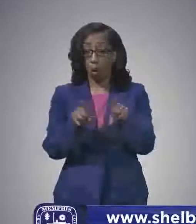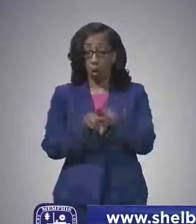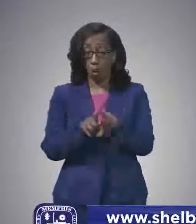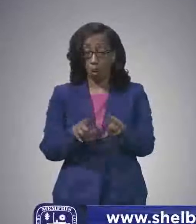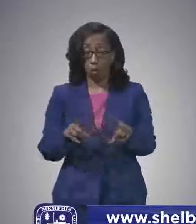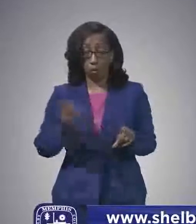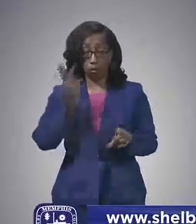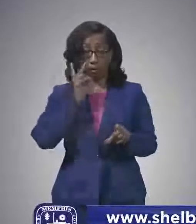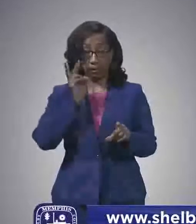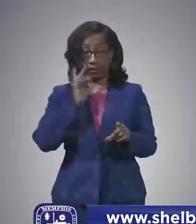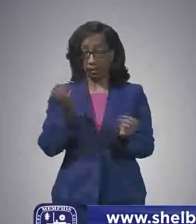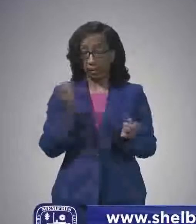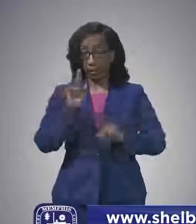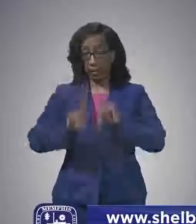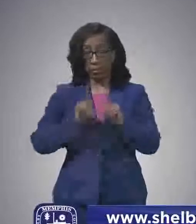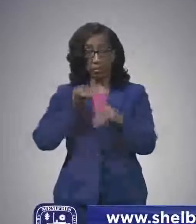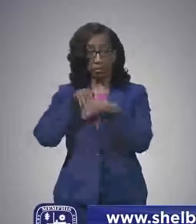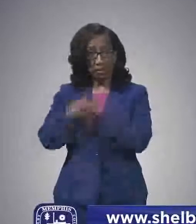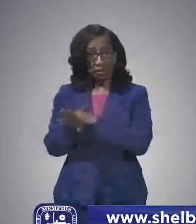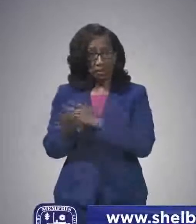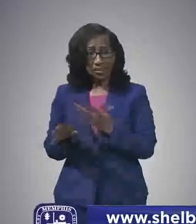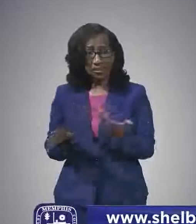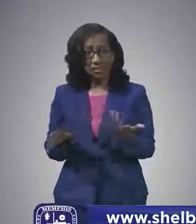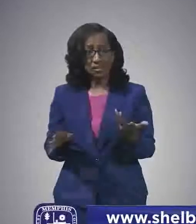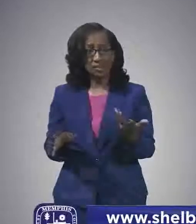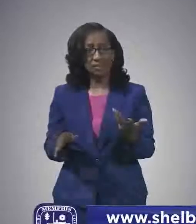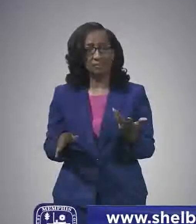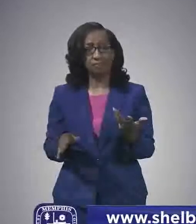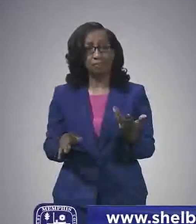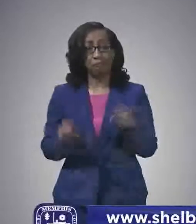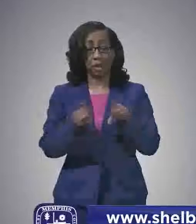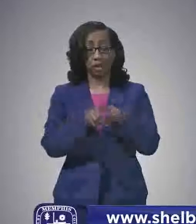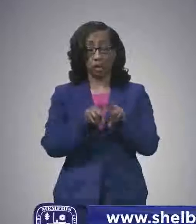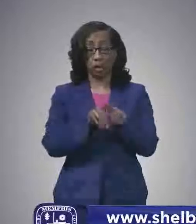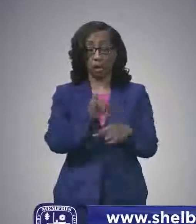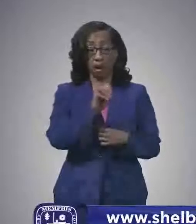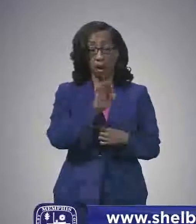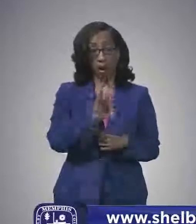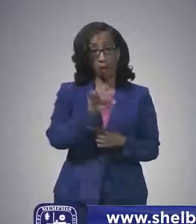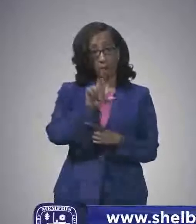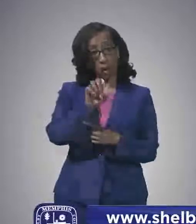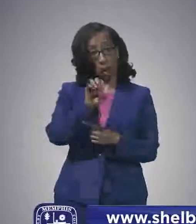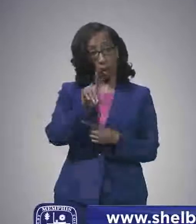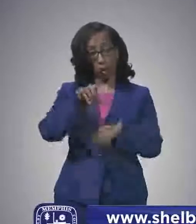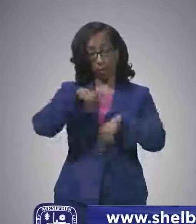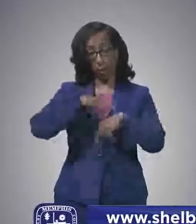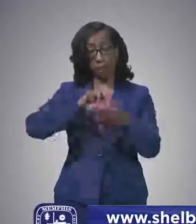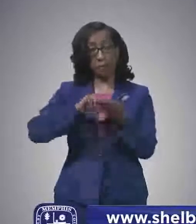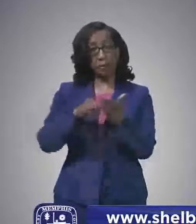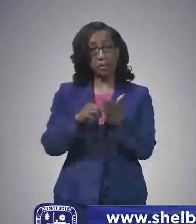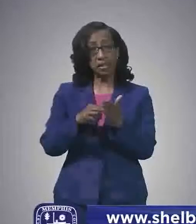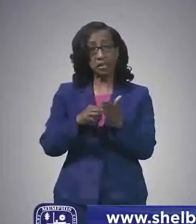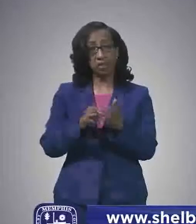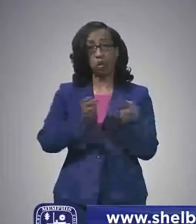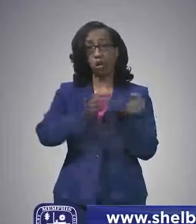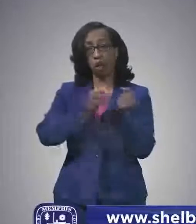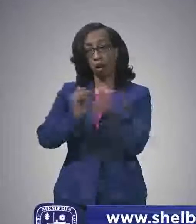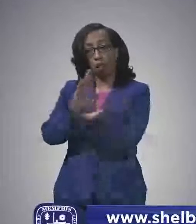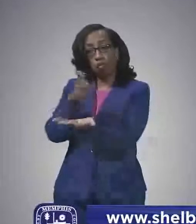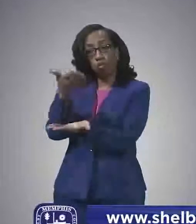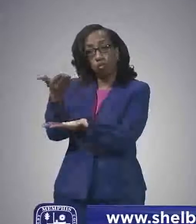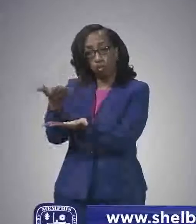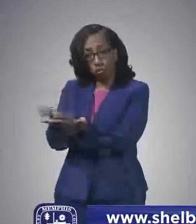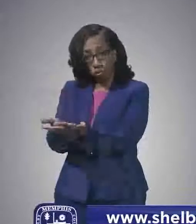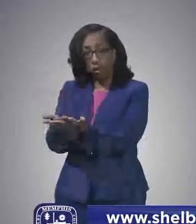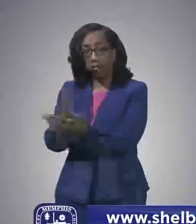rate. Our offload time, which means the time that we arrive at the hospital until we are able to get back in